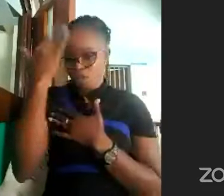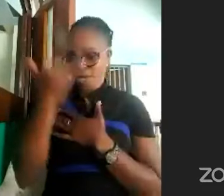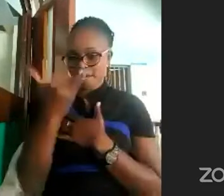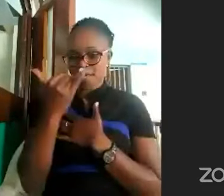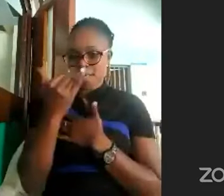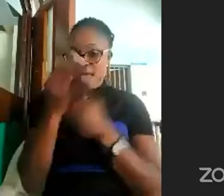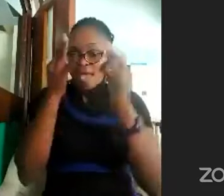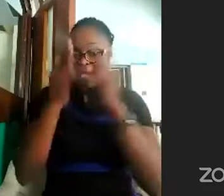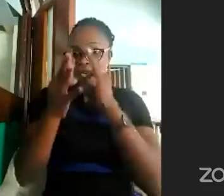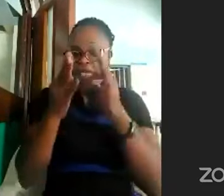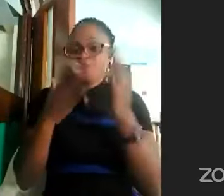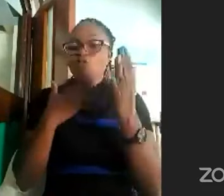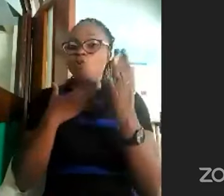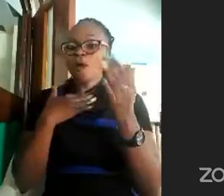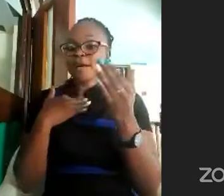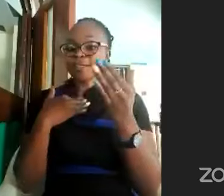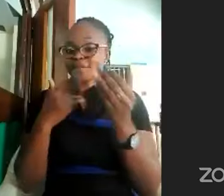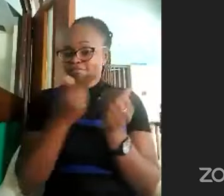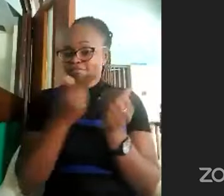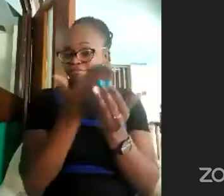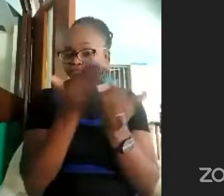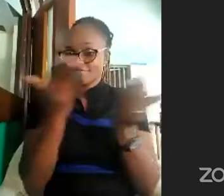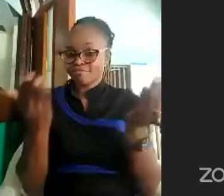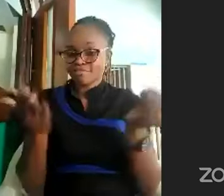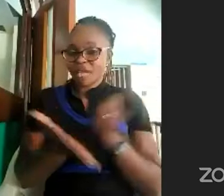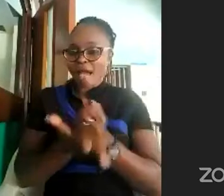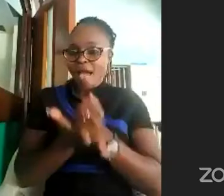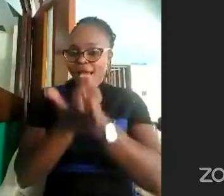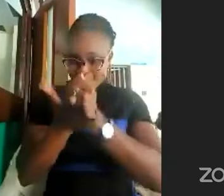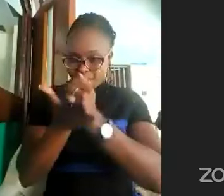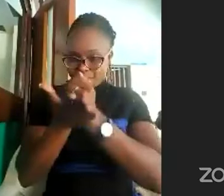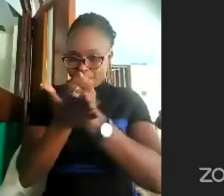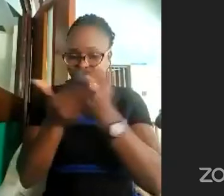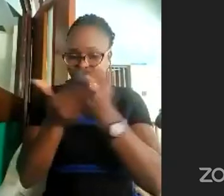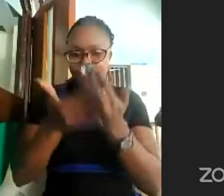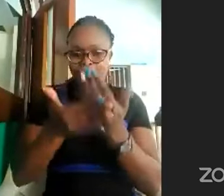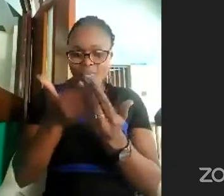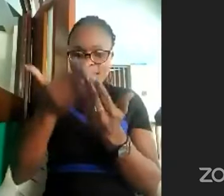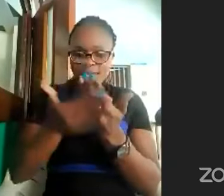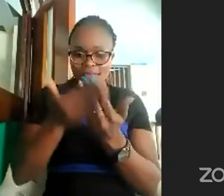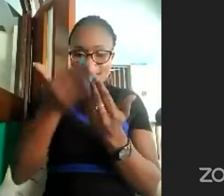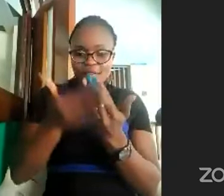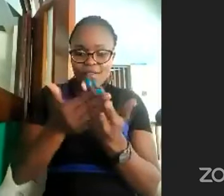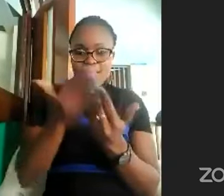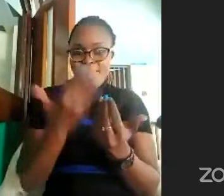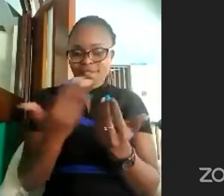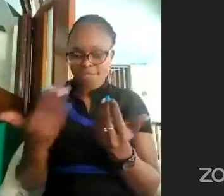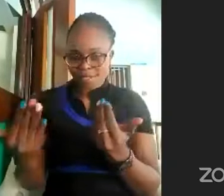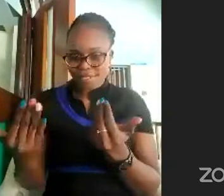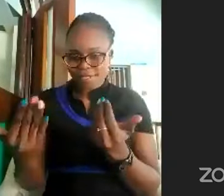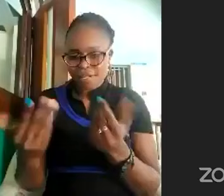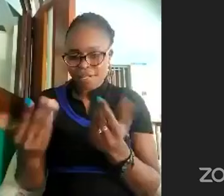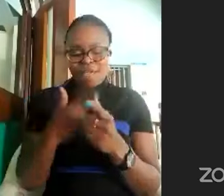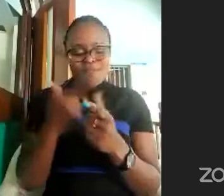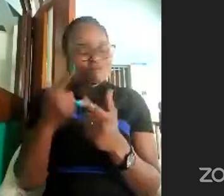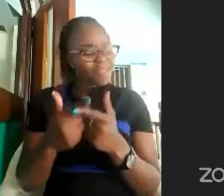to help you, maybe raising the kid, maybe that woman has delivered a baby, no one wants to help you